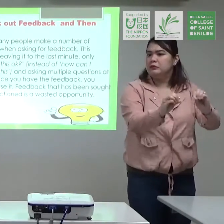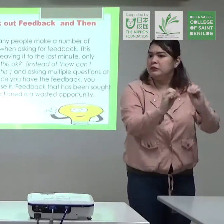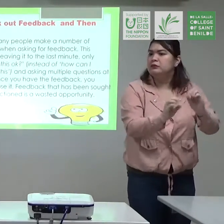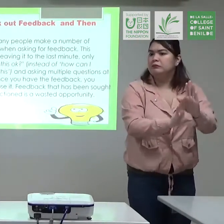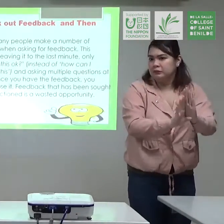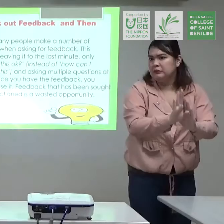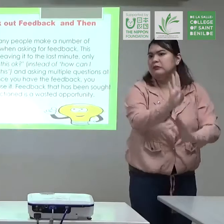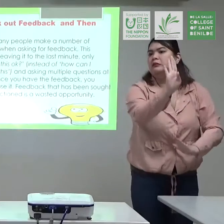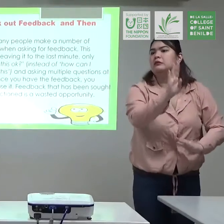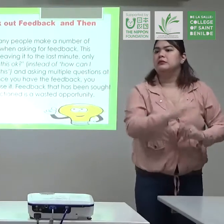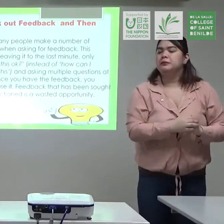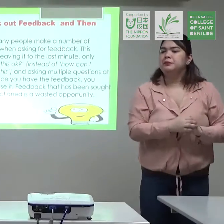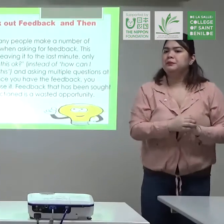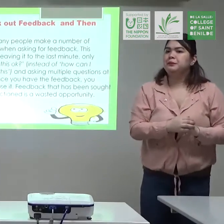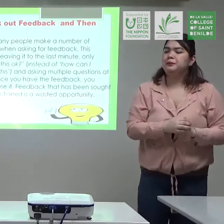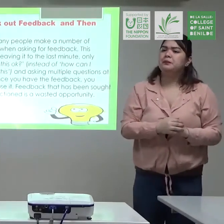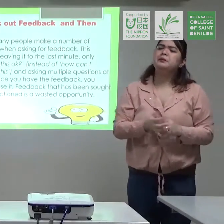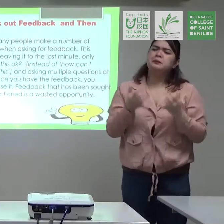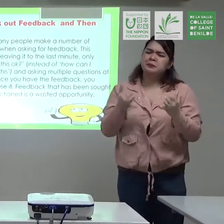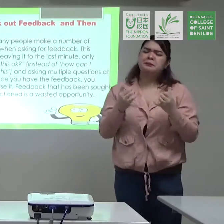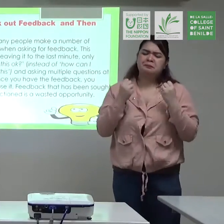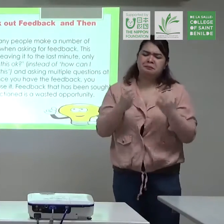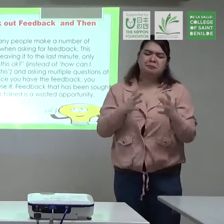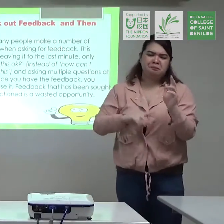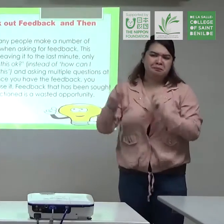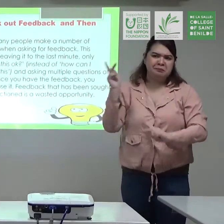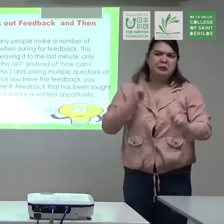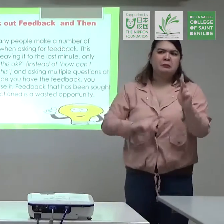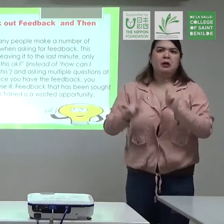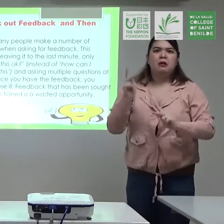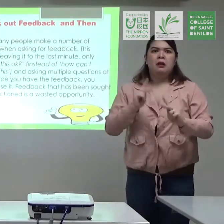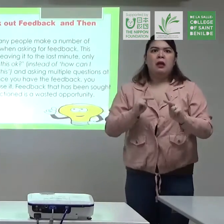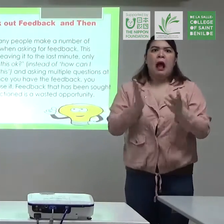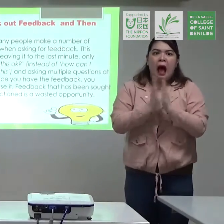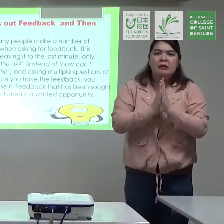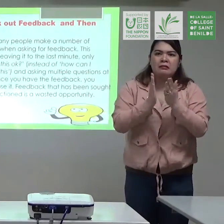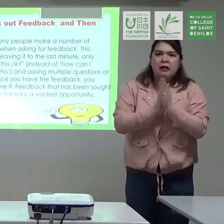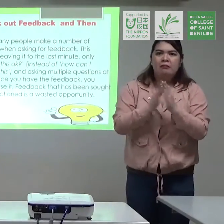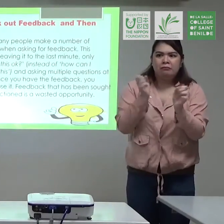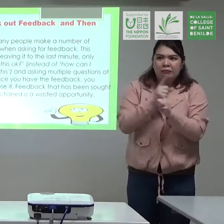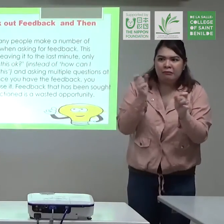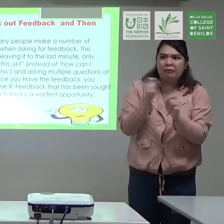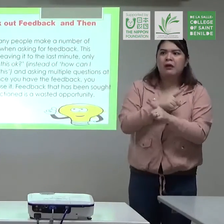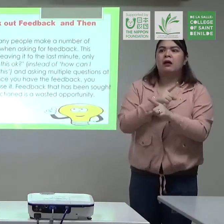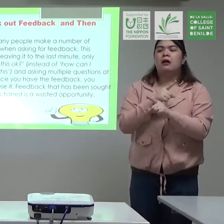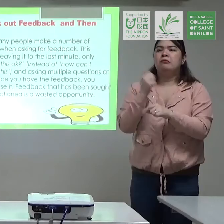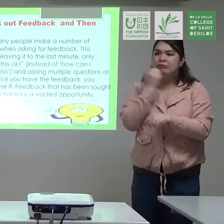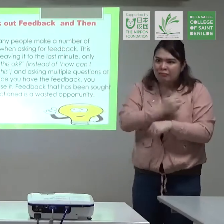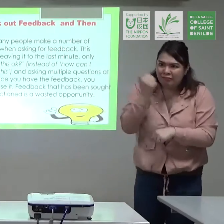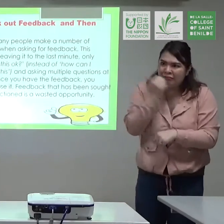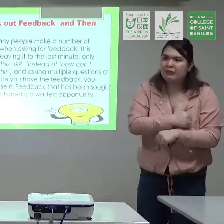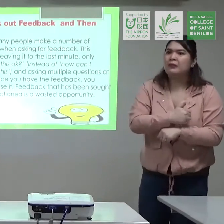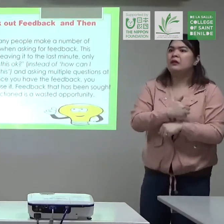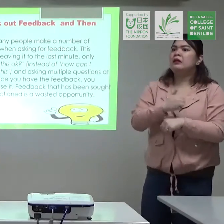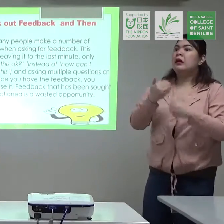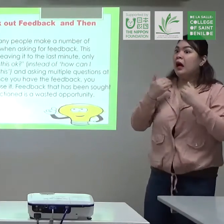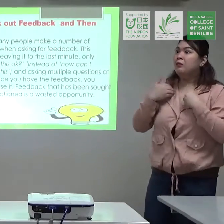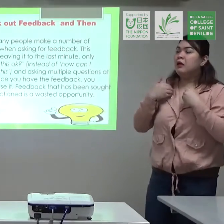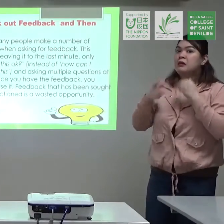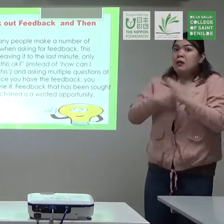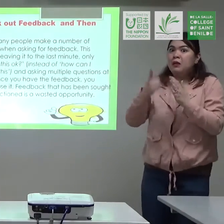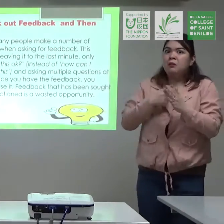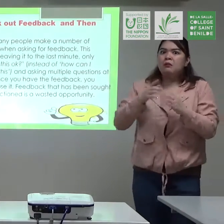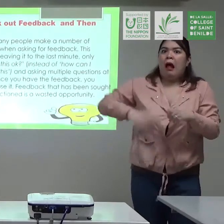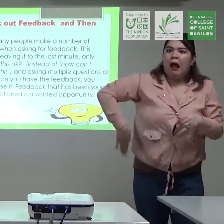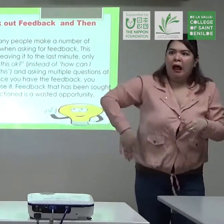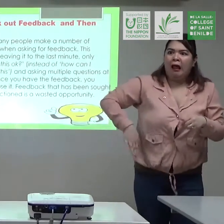the project. Many people make a number of mistakes on asking for feedback. This includes leaving it to the last minute, only